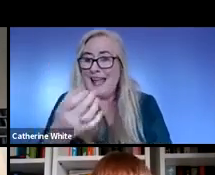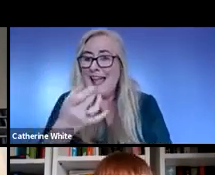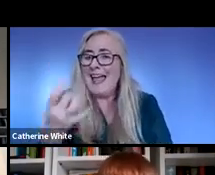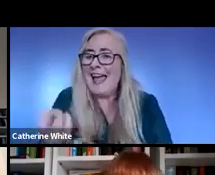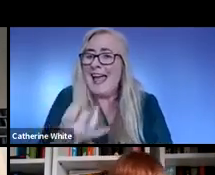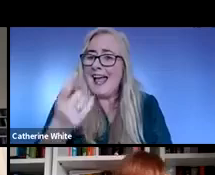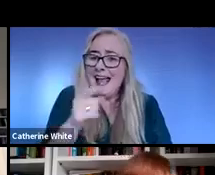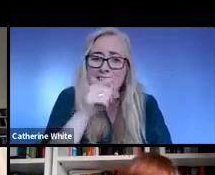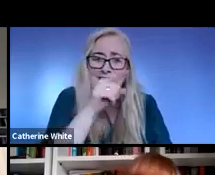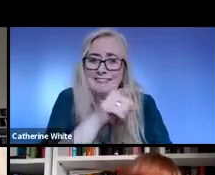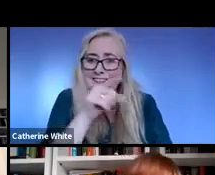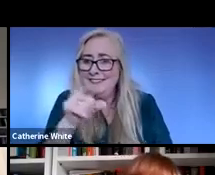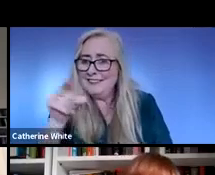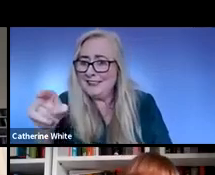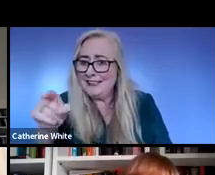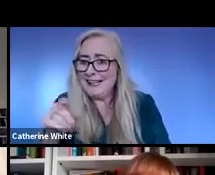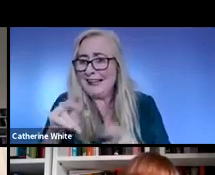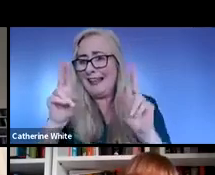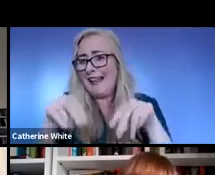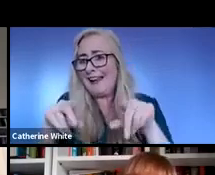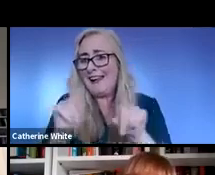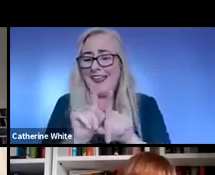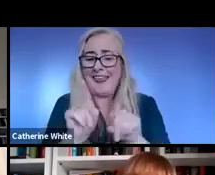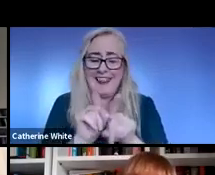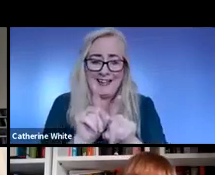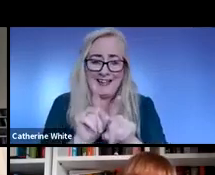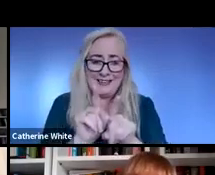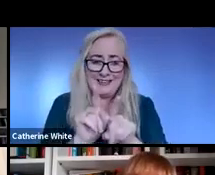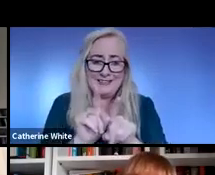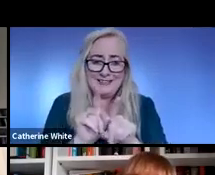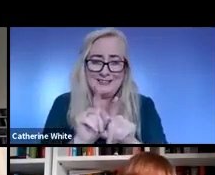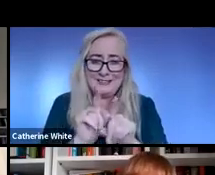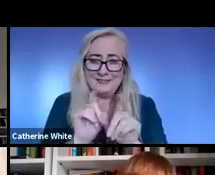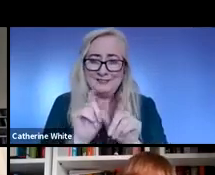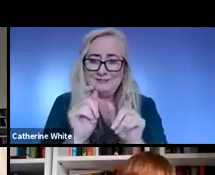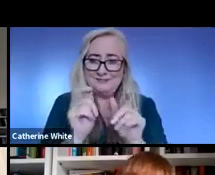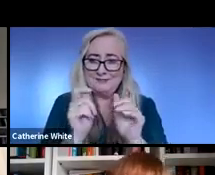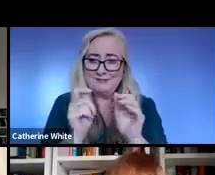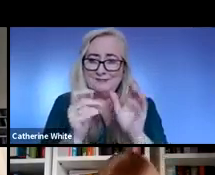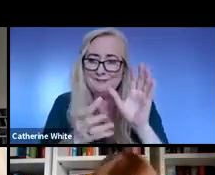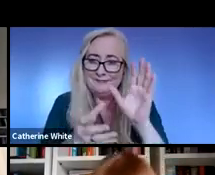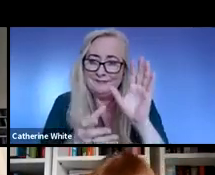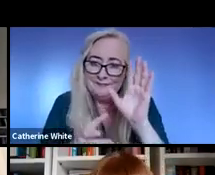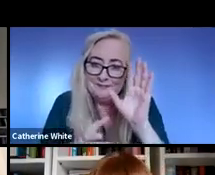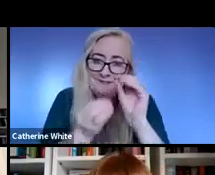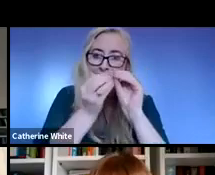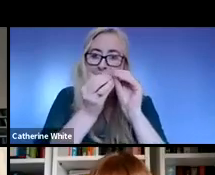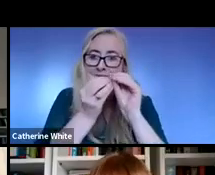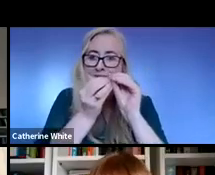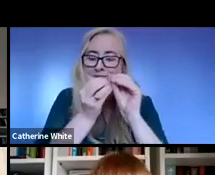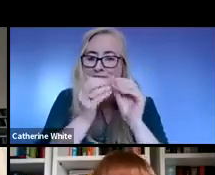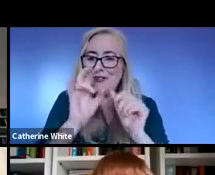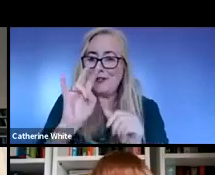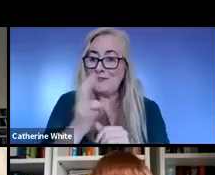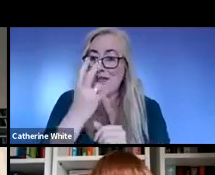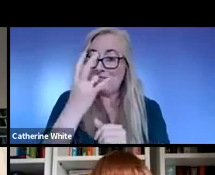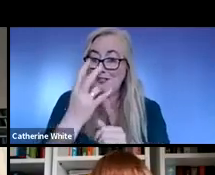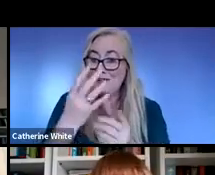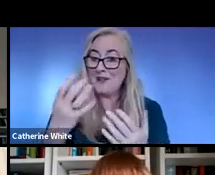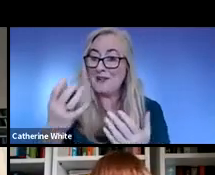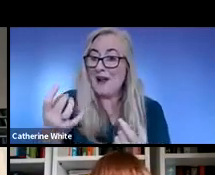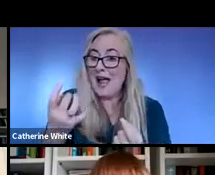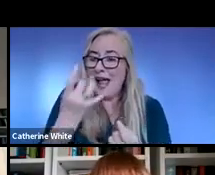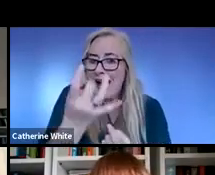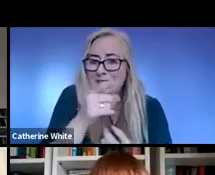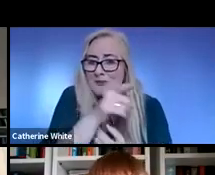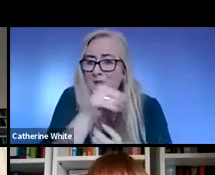be as, if you like, pithy as you can be. So I'm going to ask you what